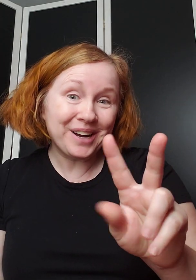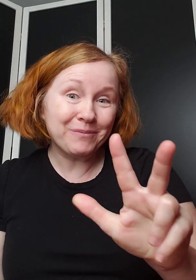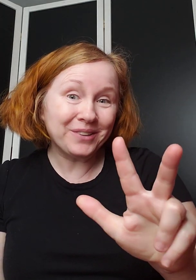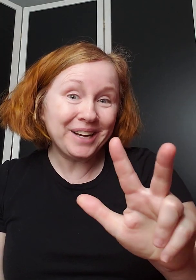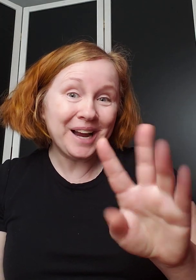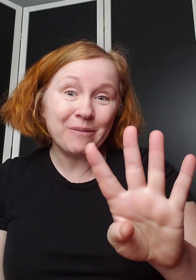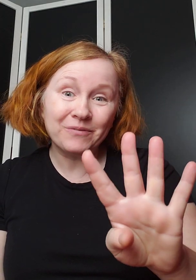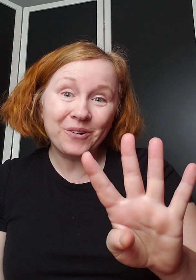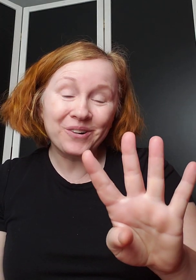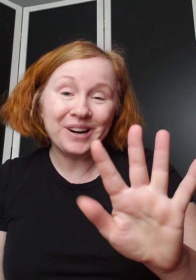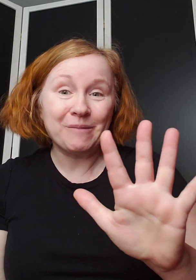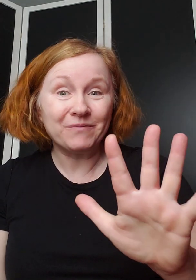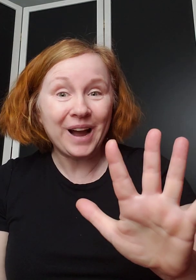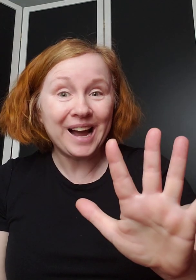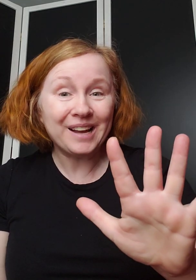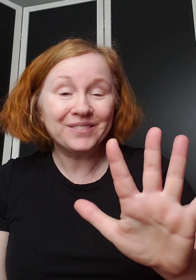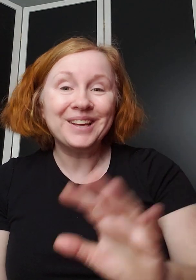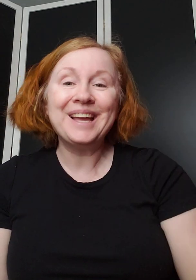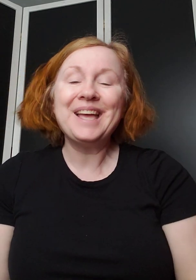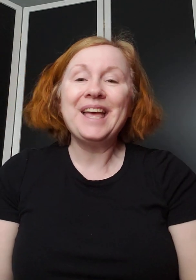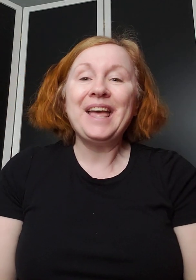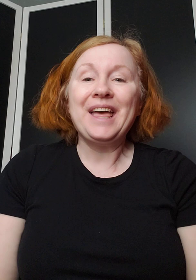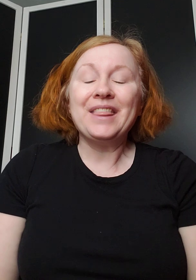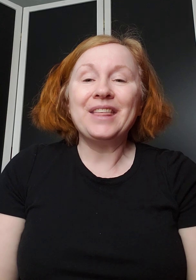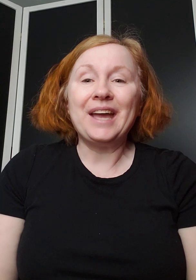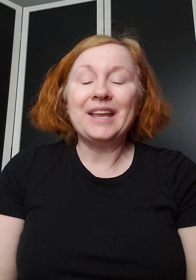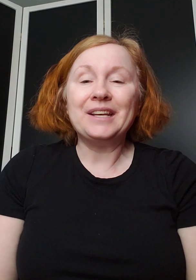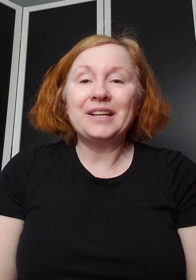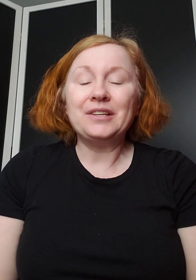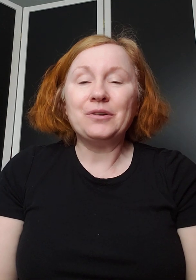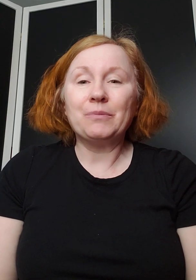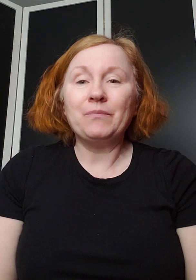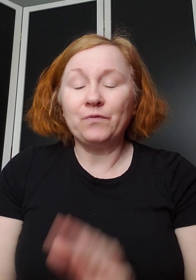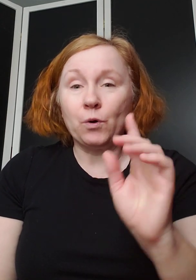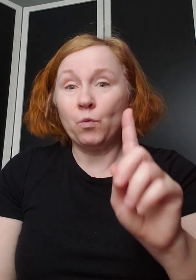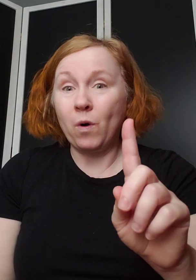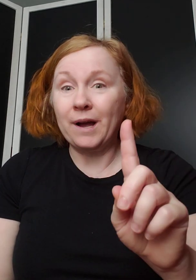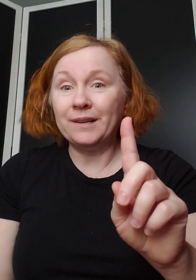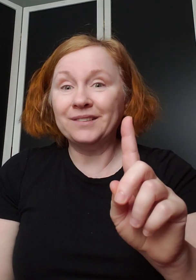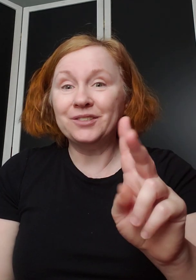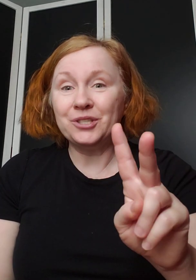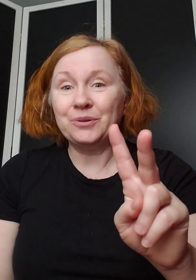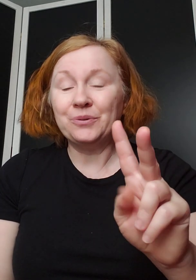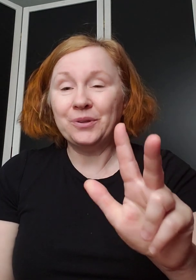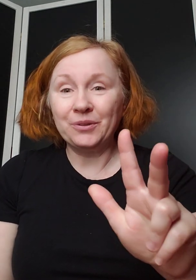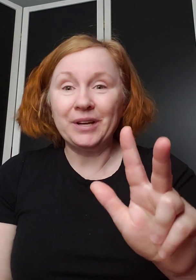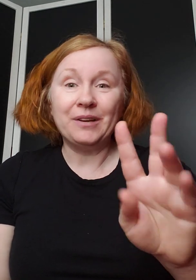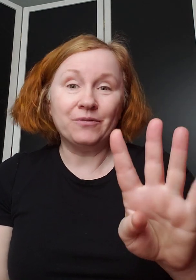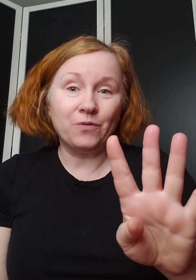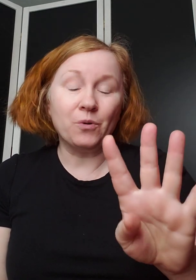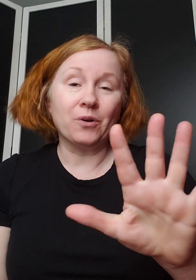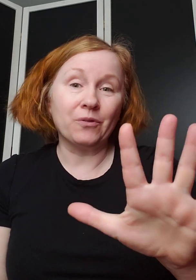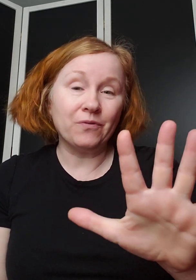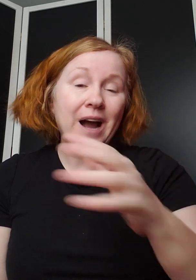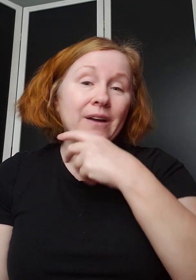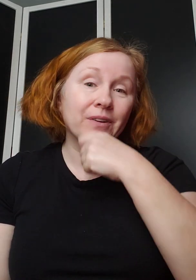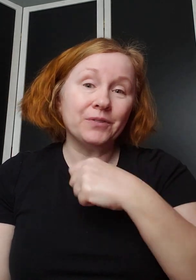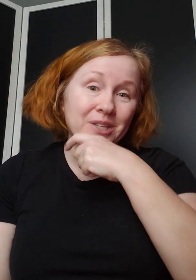I'm 3, I'm 4, I'm 5." Then you're for 1, 2, 3, 4, or 5, if you're telling